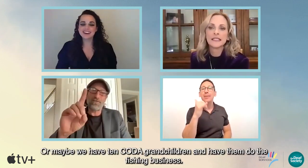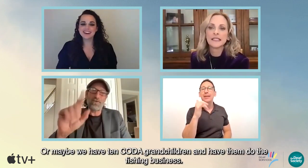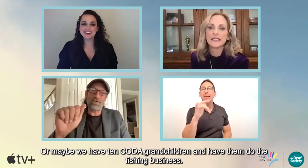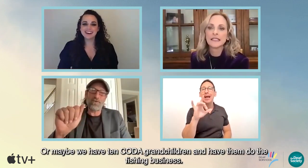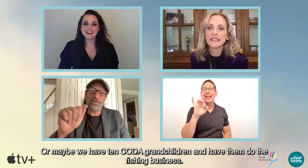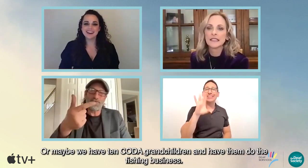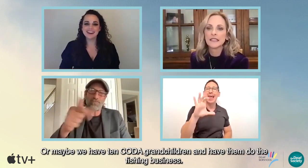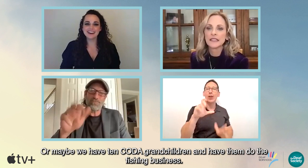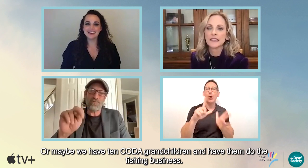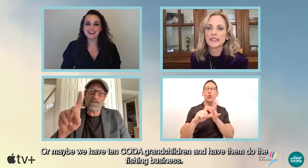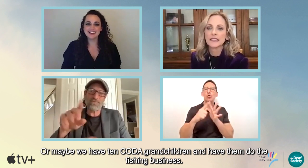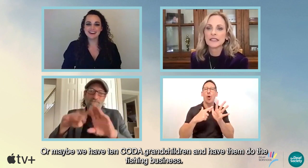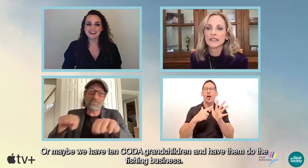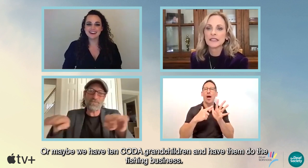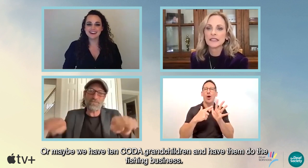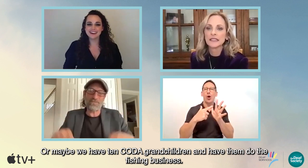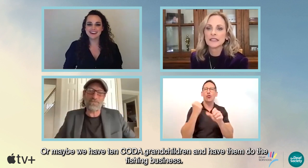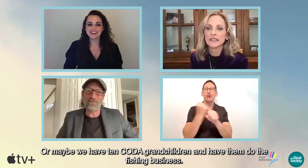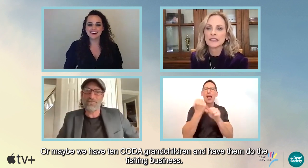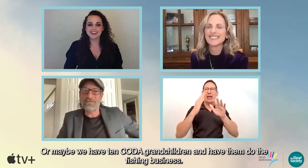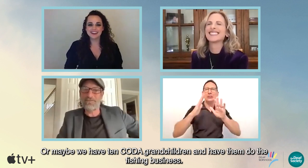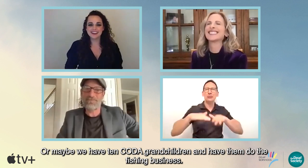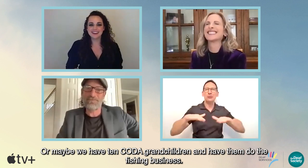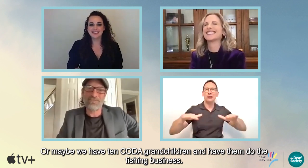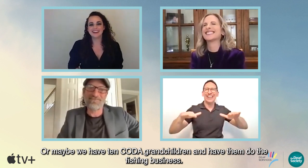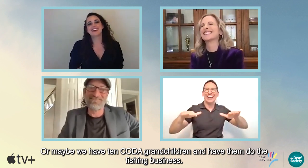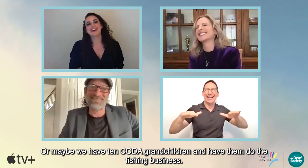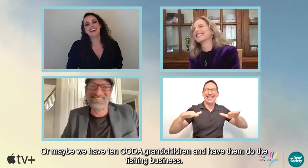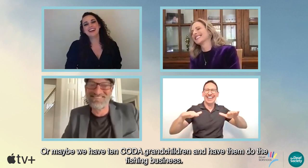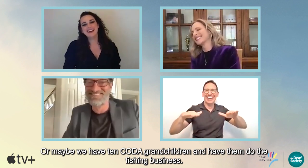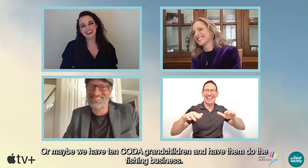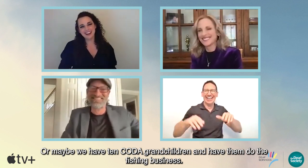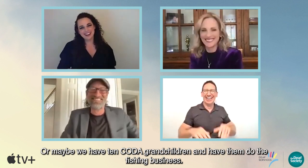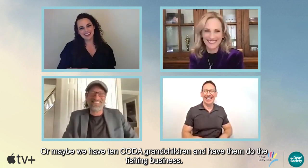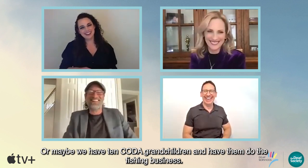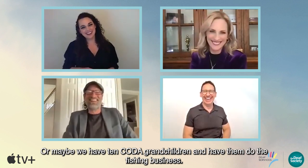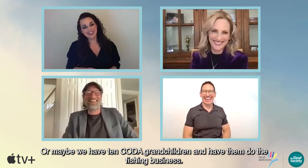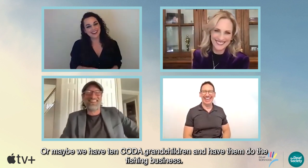Or maybe we have 10 CODA grandchildren